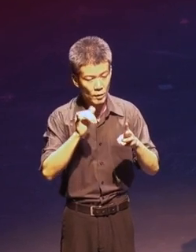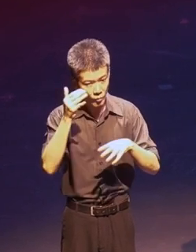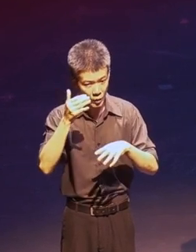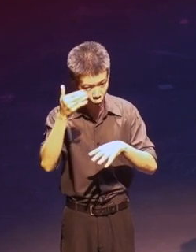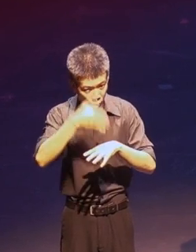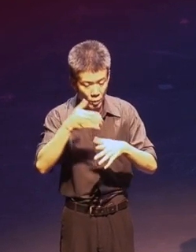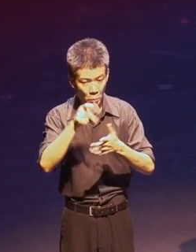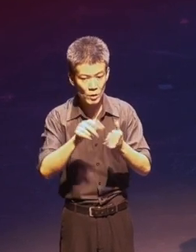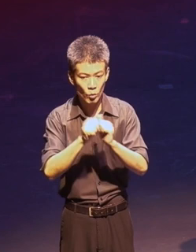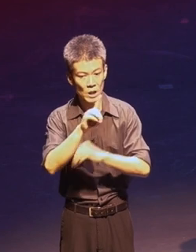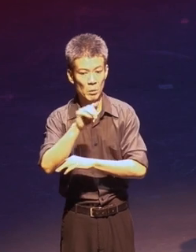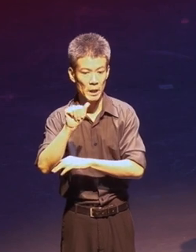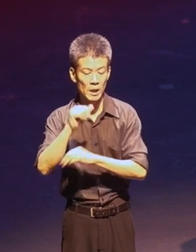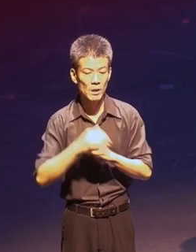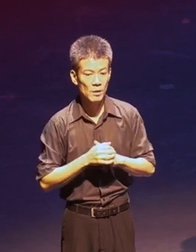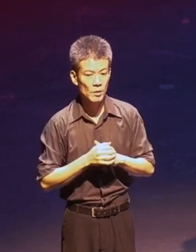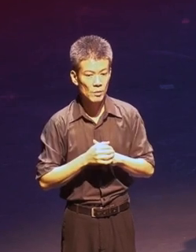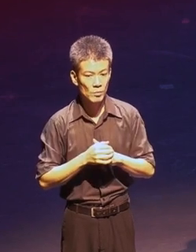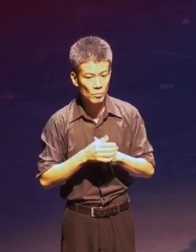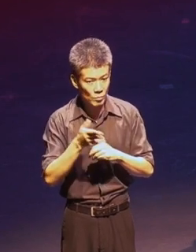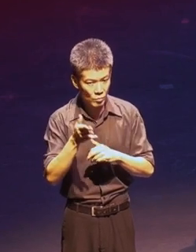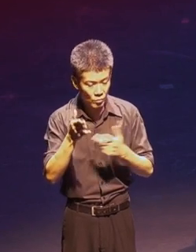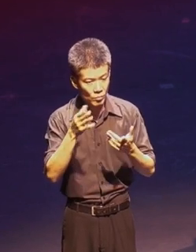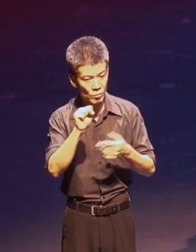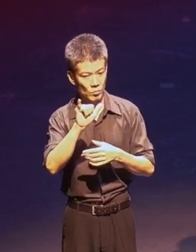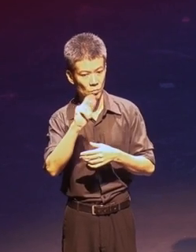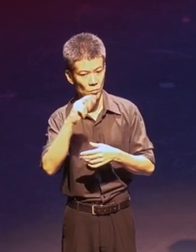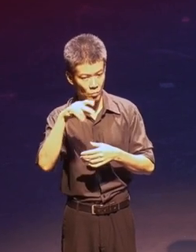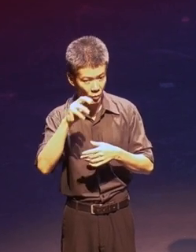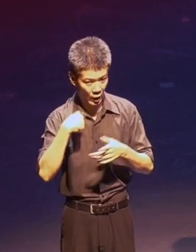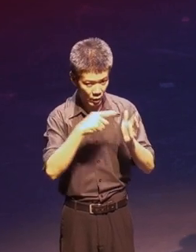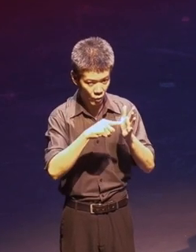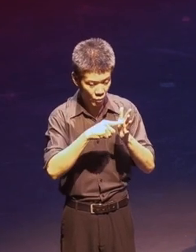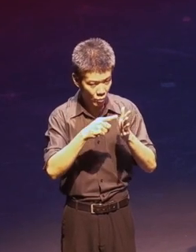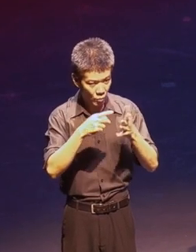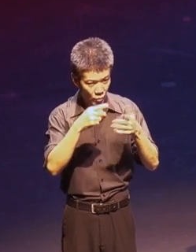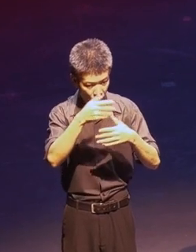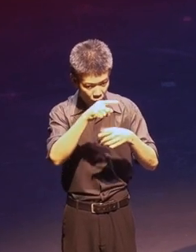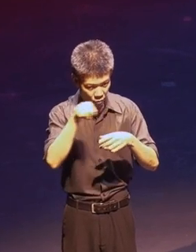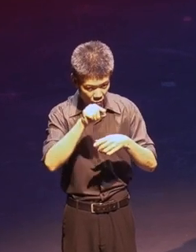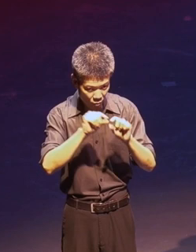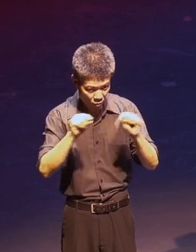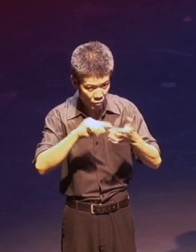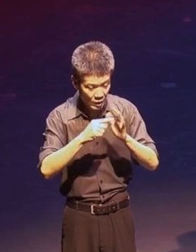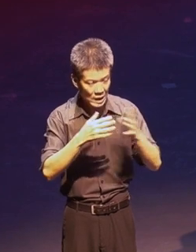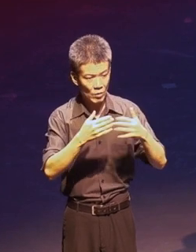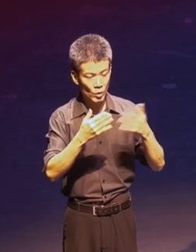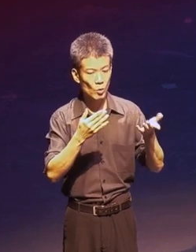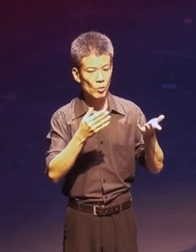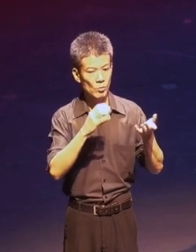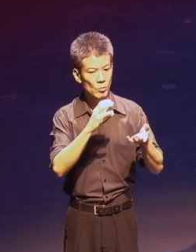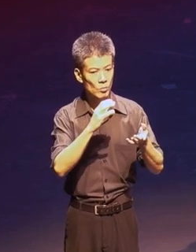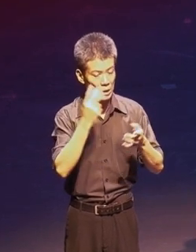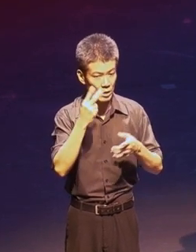overlooks persons with disability. And in their synopsis, I checked it out, there was one line that read, "If you don't